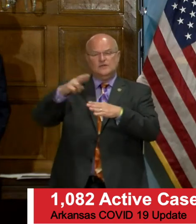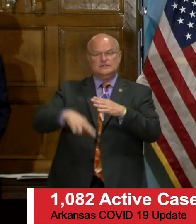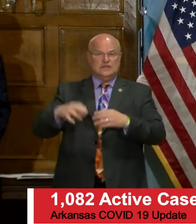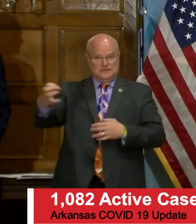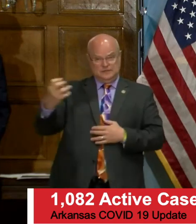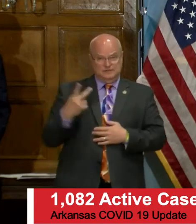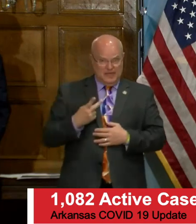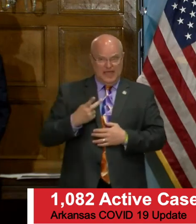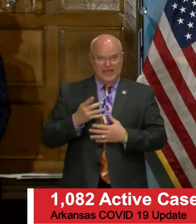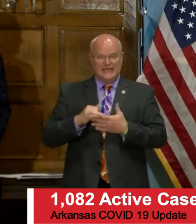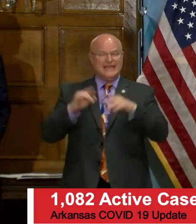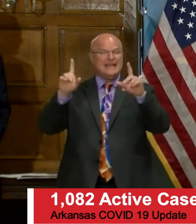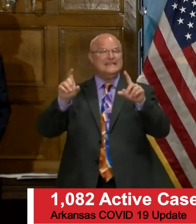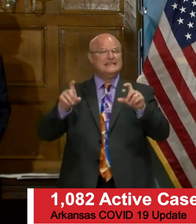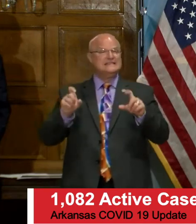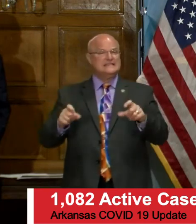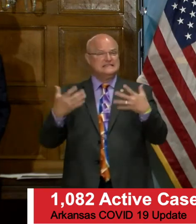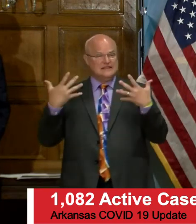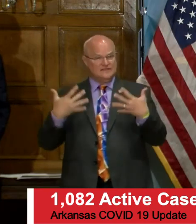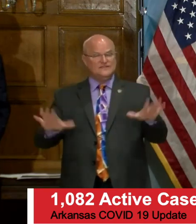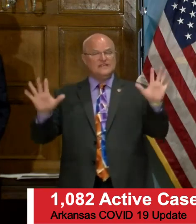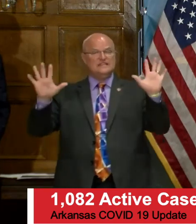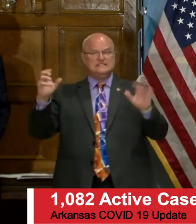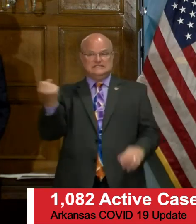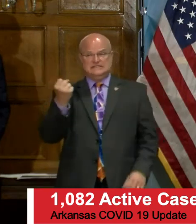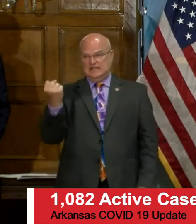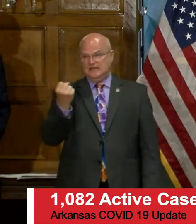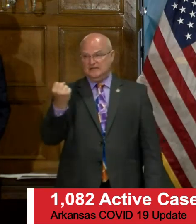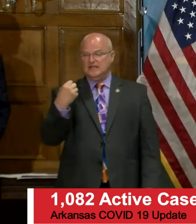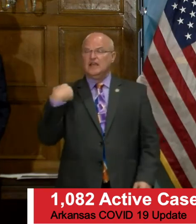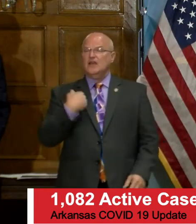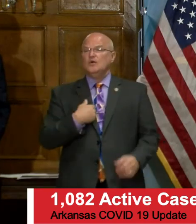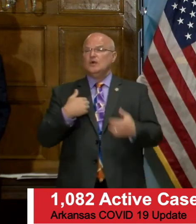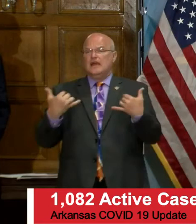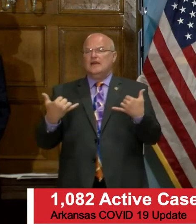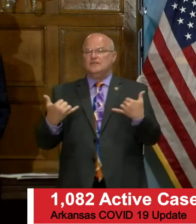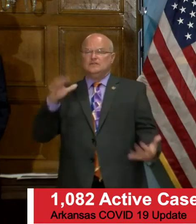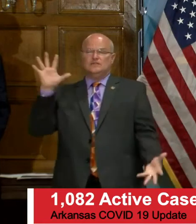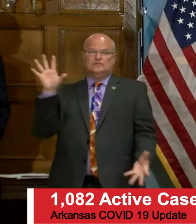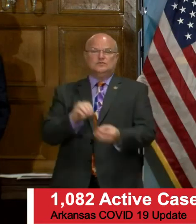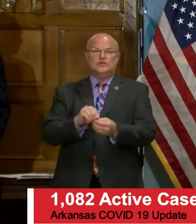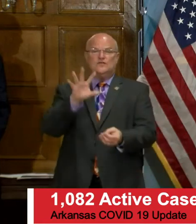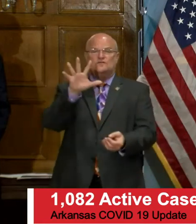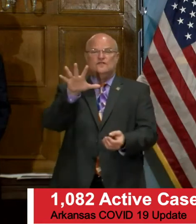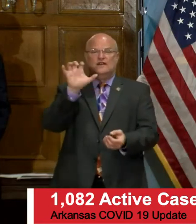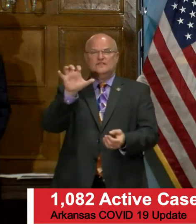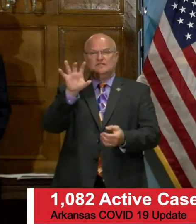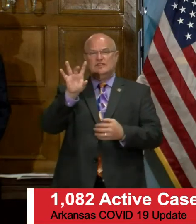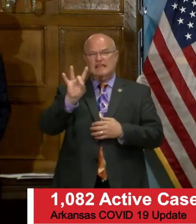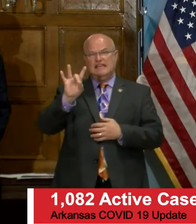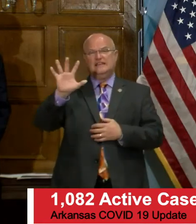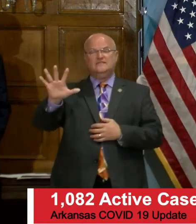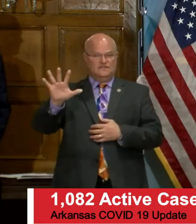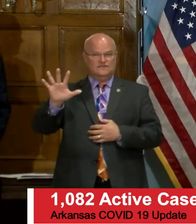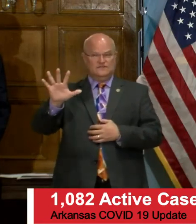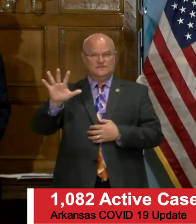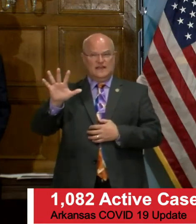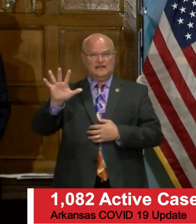back. The testing completed on Saturday, and we have currently a total of